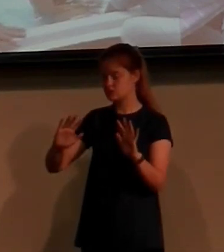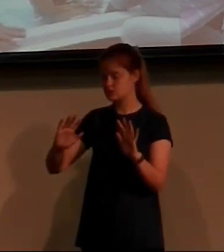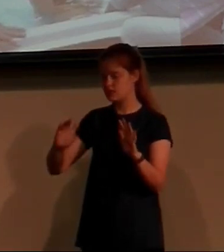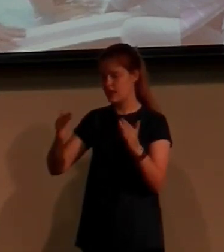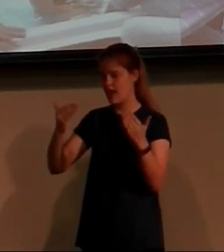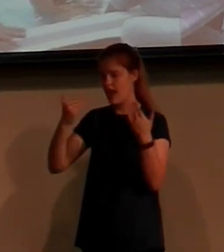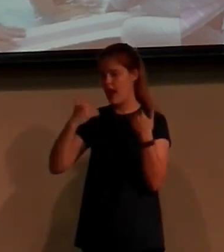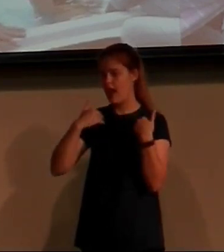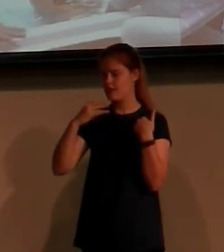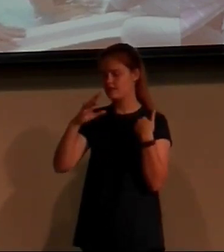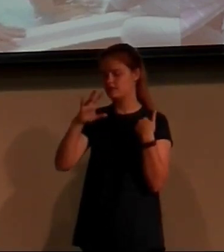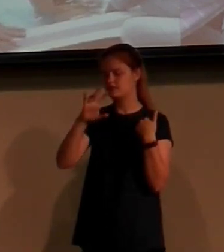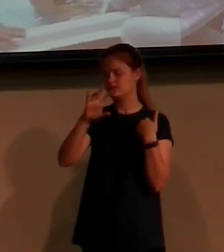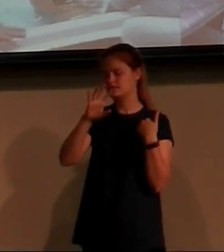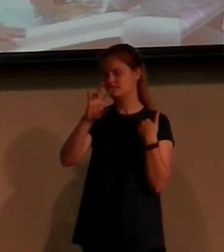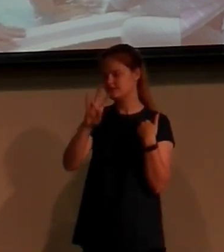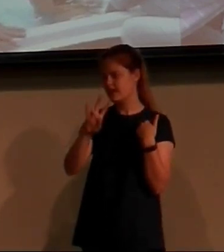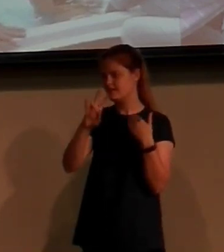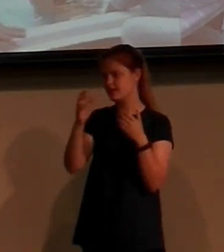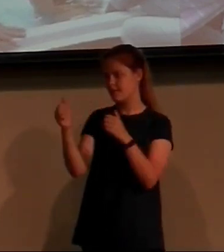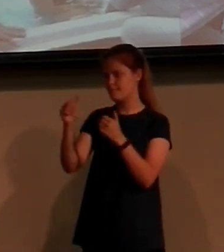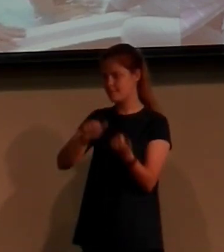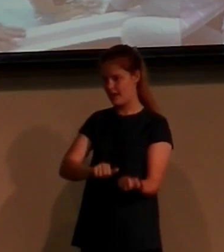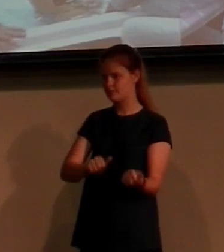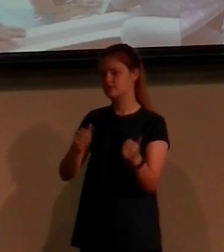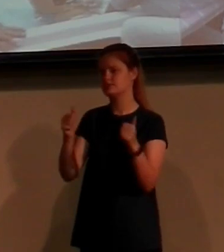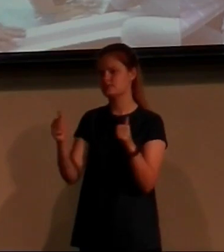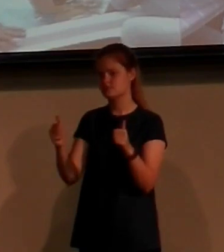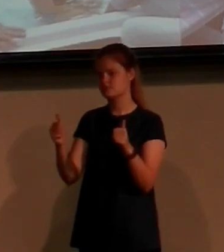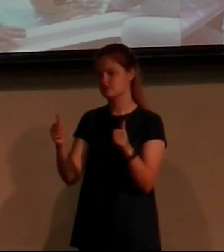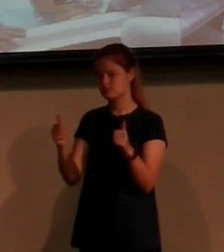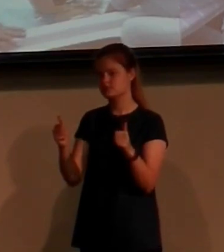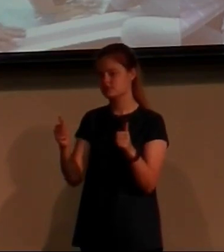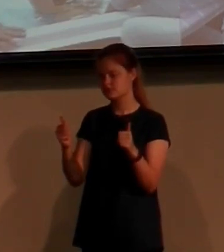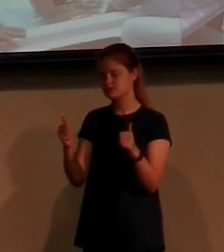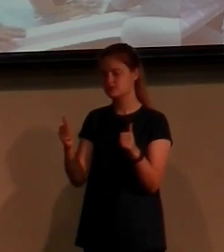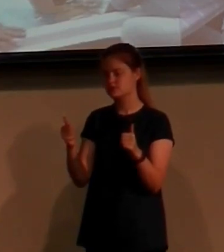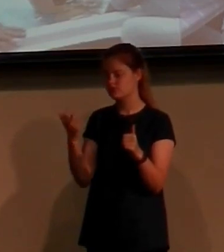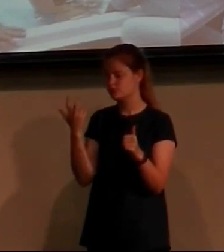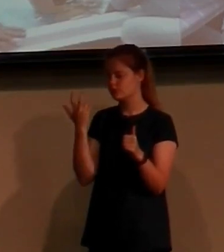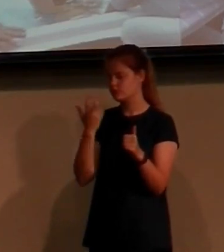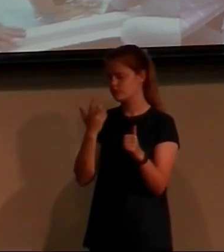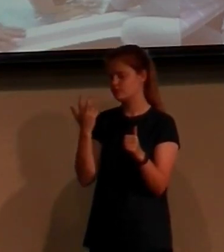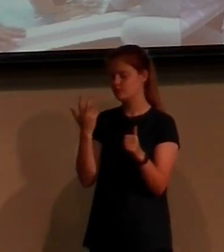7 baptisms. And we were very encouraged